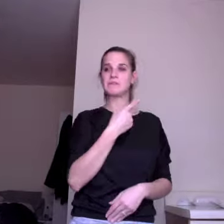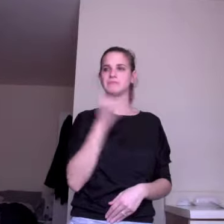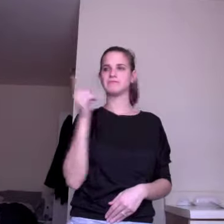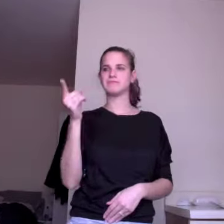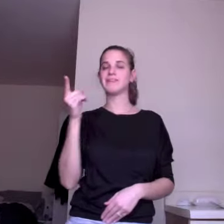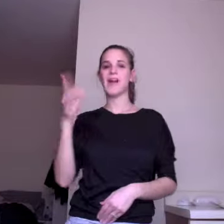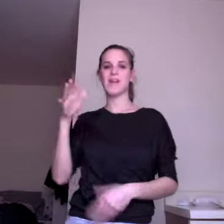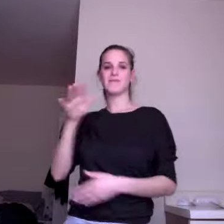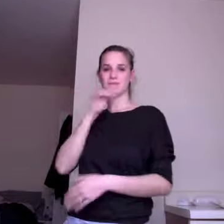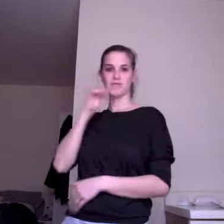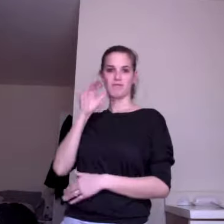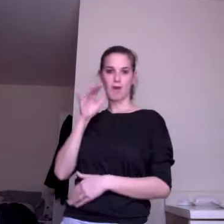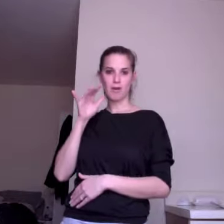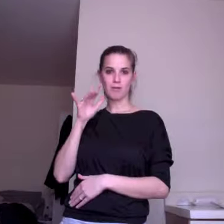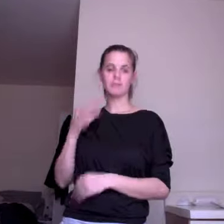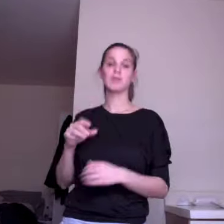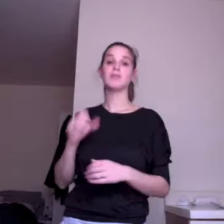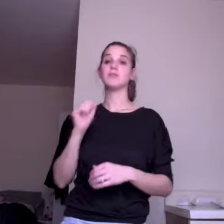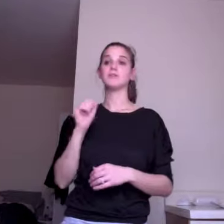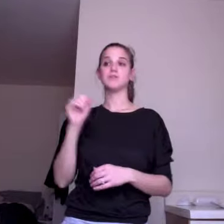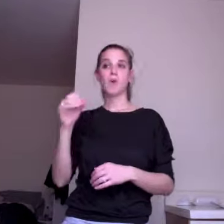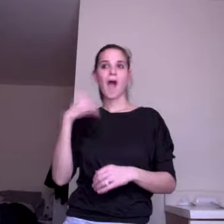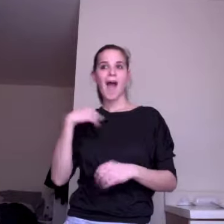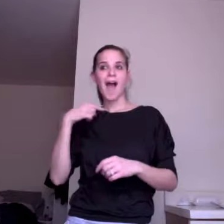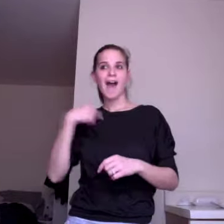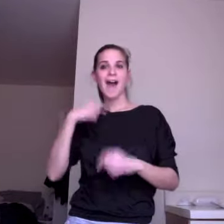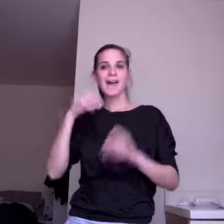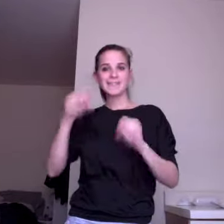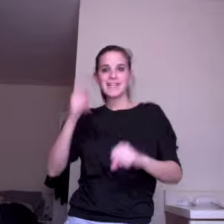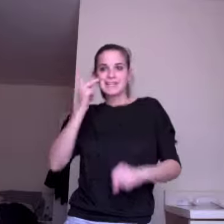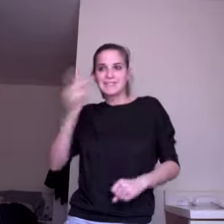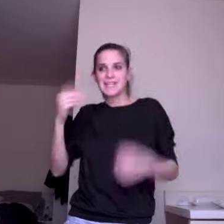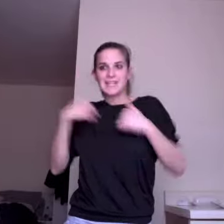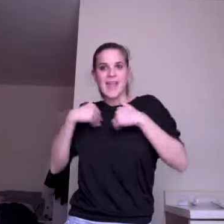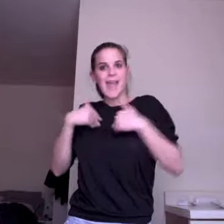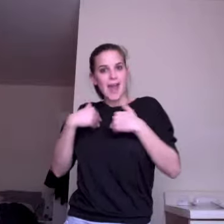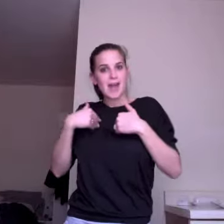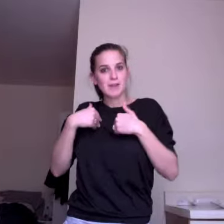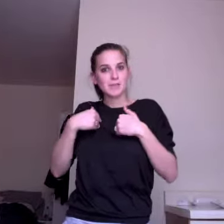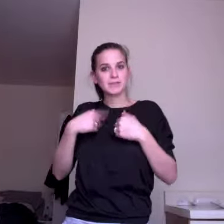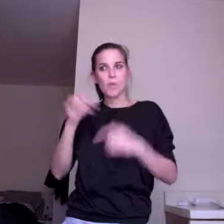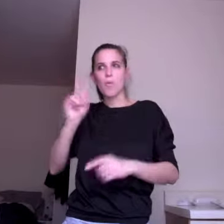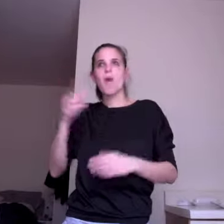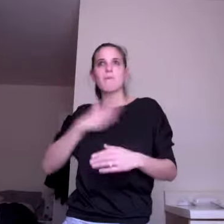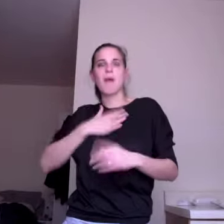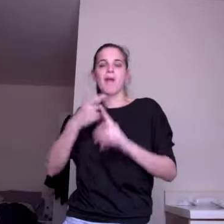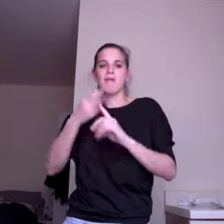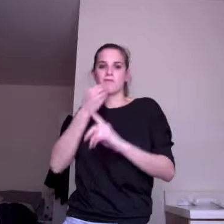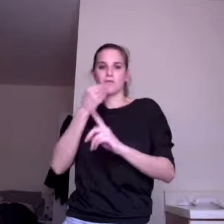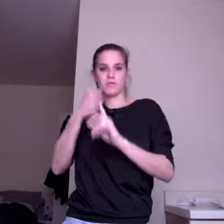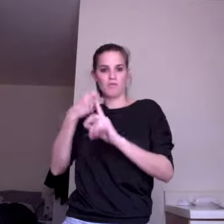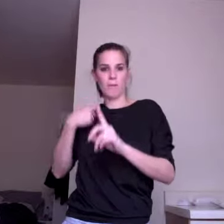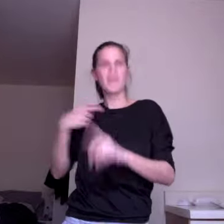from. I want you to know that I believe kids will eat fresh vegetables and good food if they know more about it and where it really comes